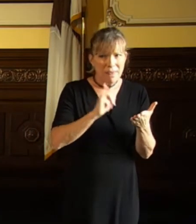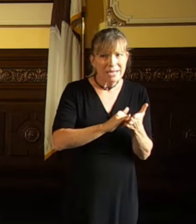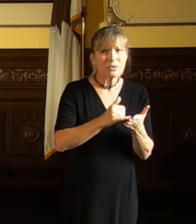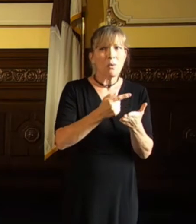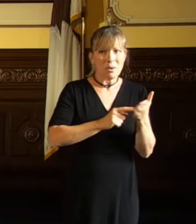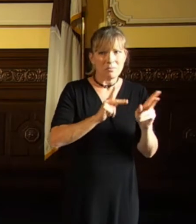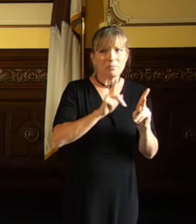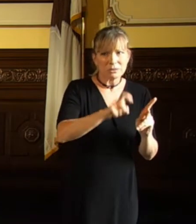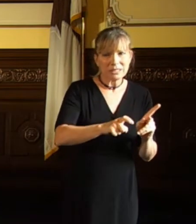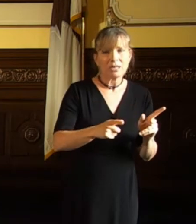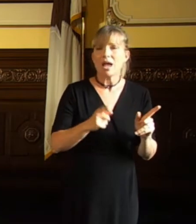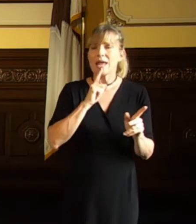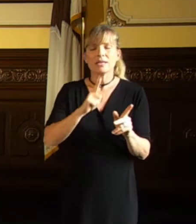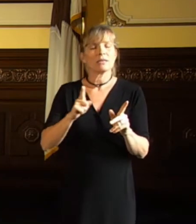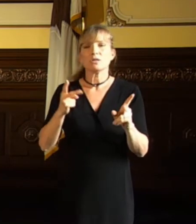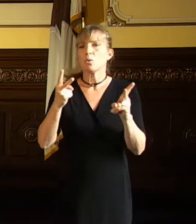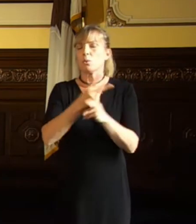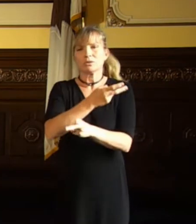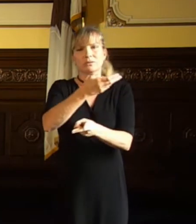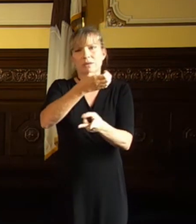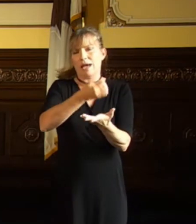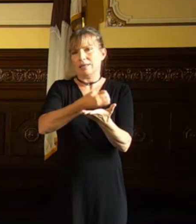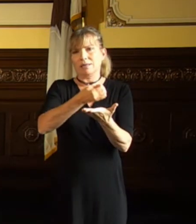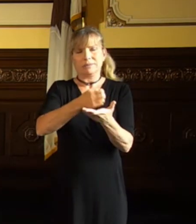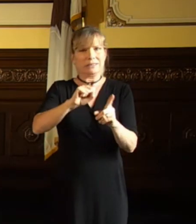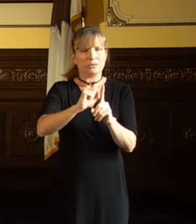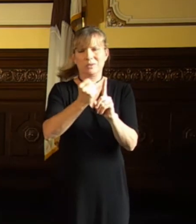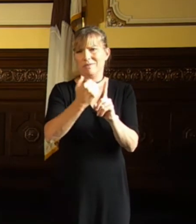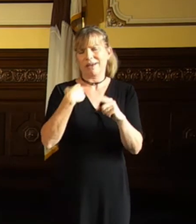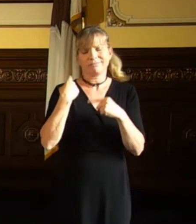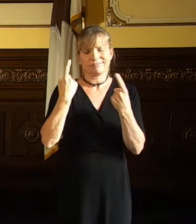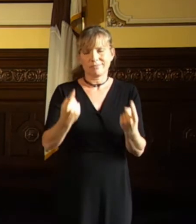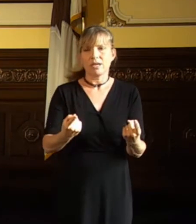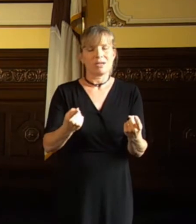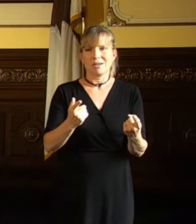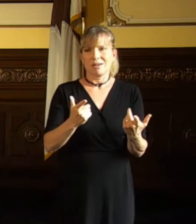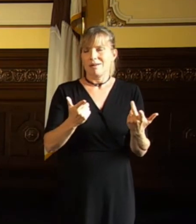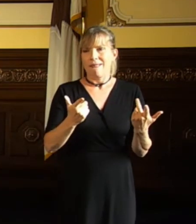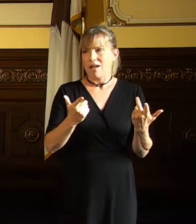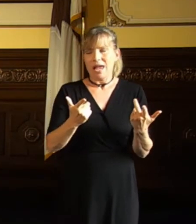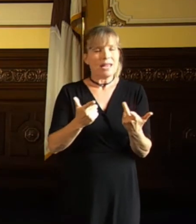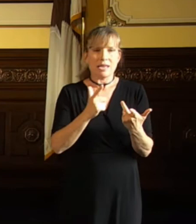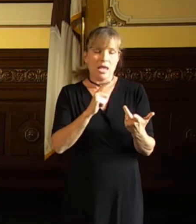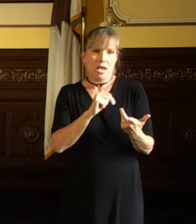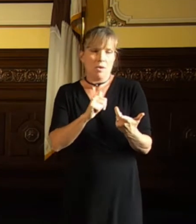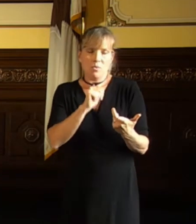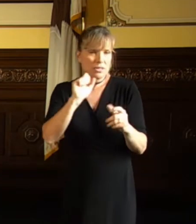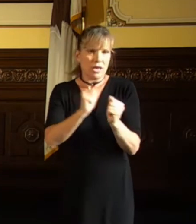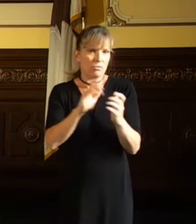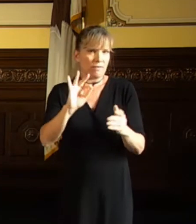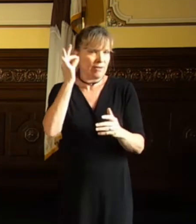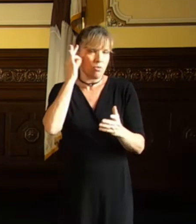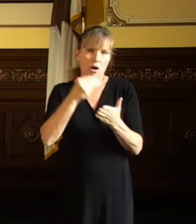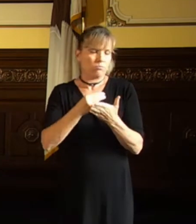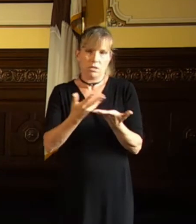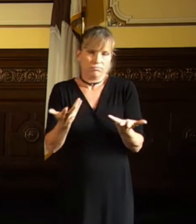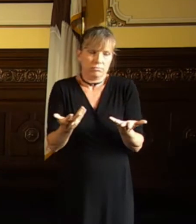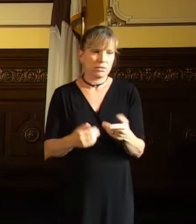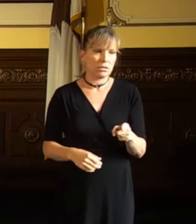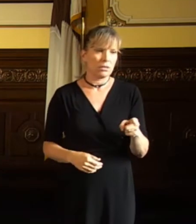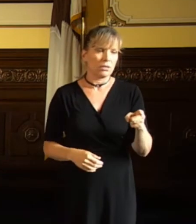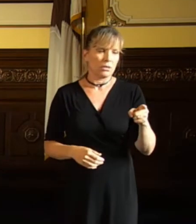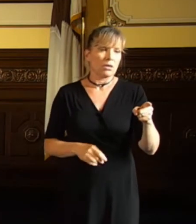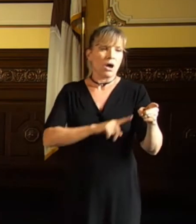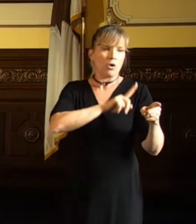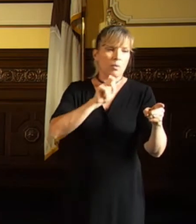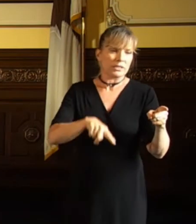exactly in one of the worst economic circumstances that we've had will go away without that federal help. Governor Greg Bishop of thecentersquare.com.